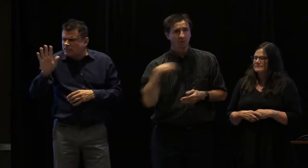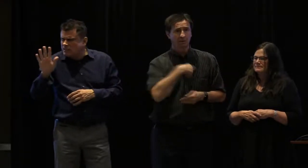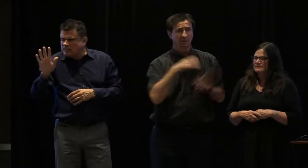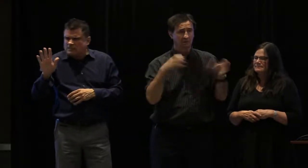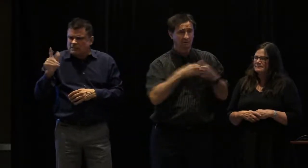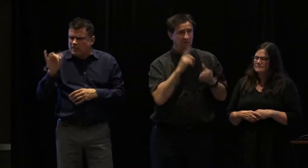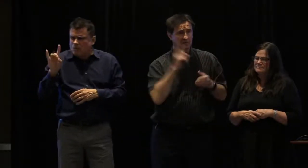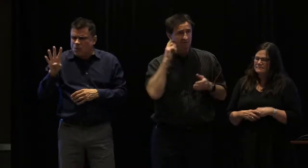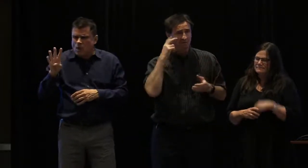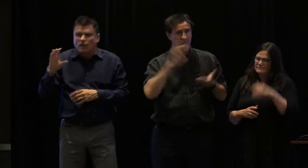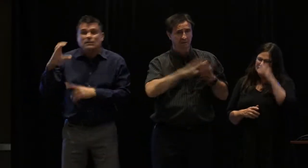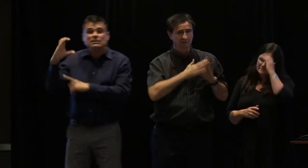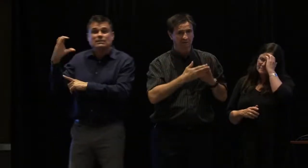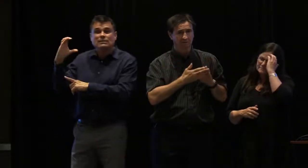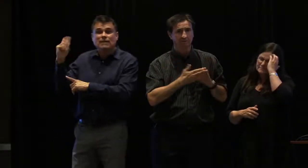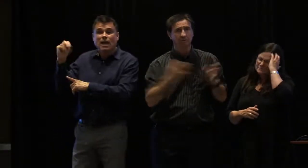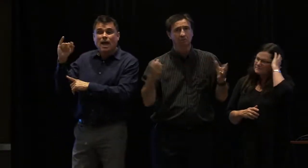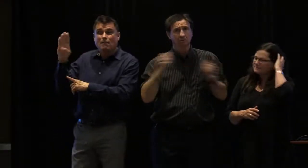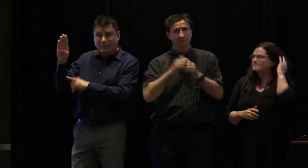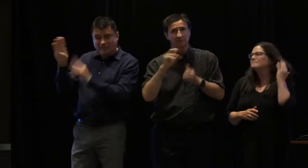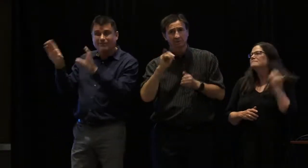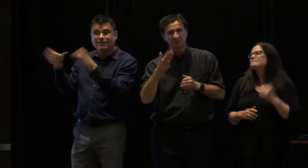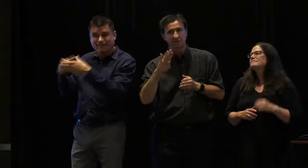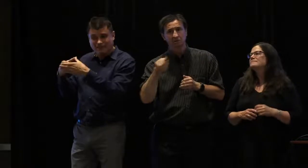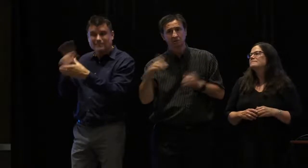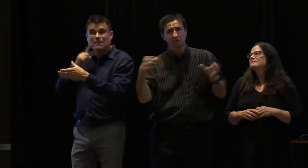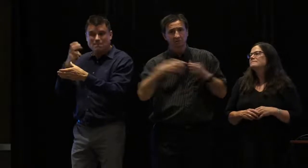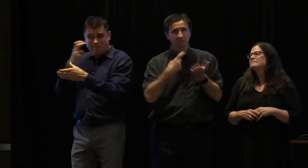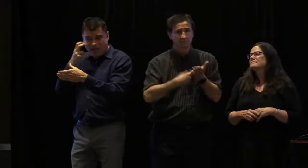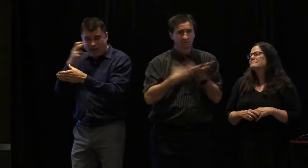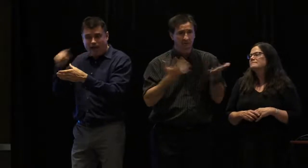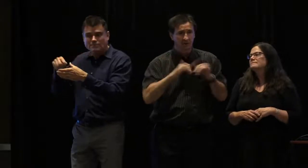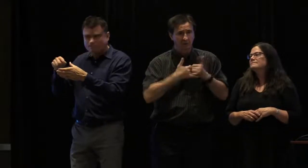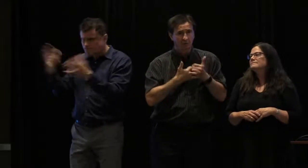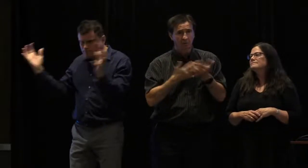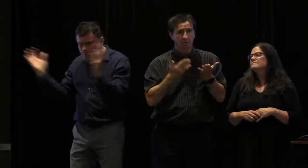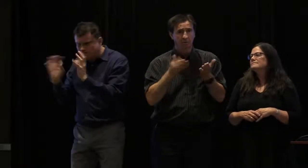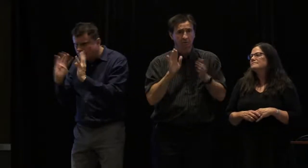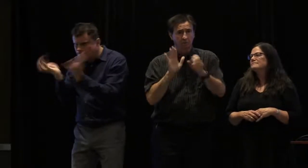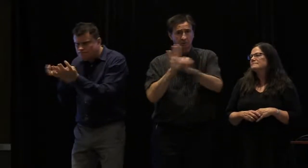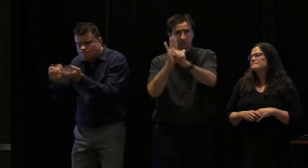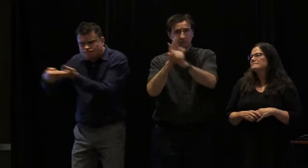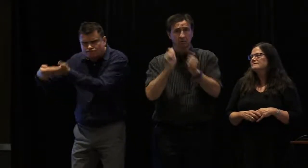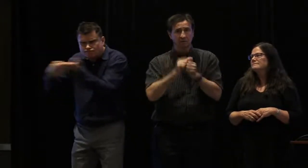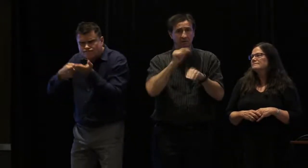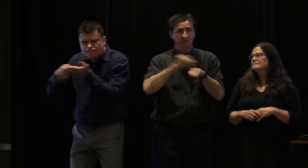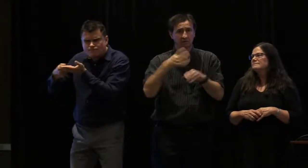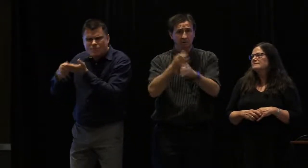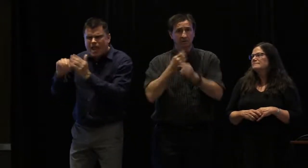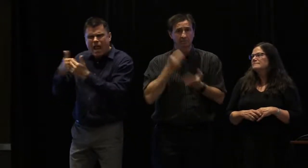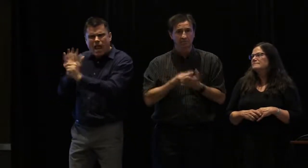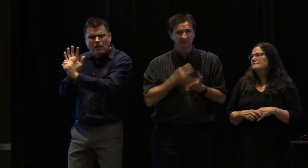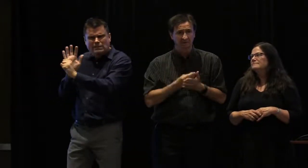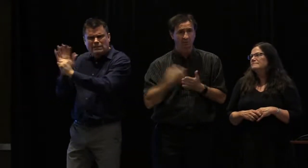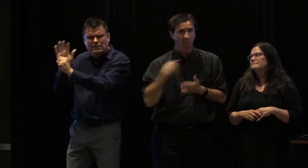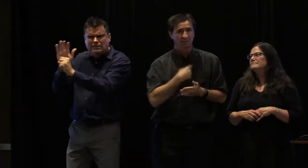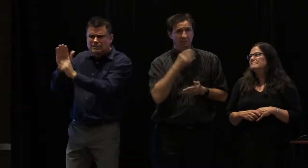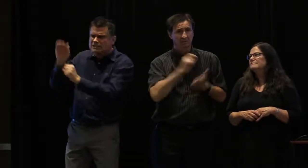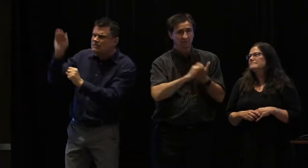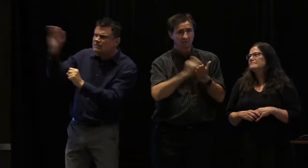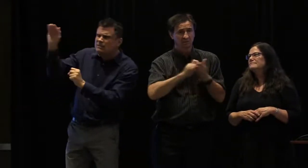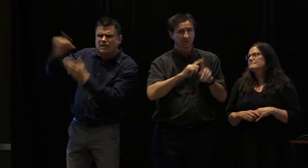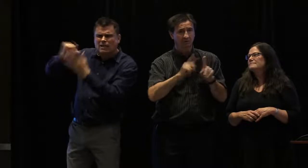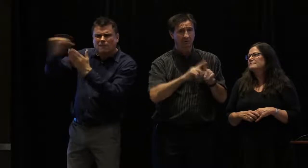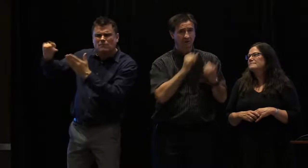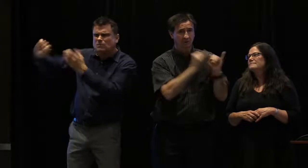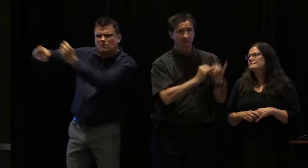and we have been receiving support through CNIB over the past many years, and yet it hasn't been enough.